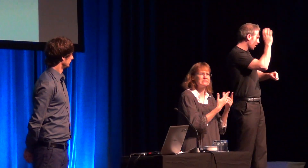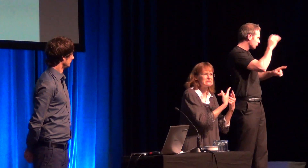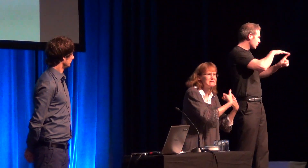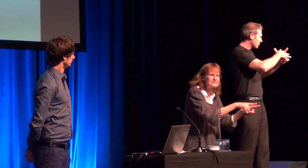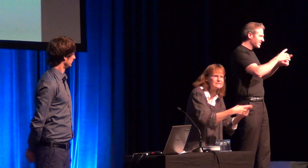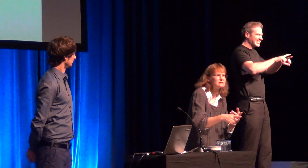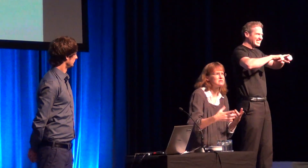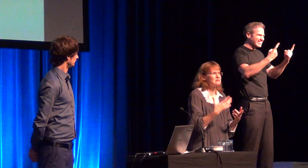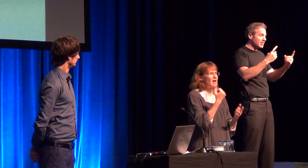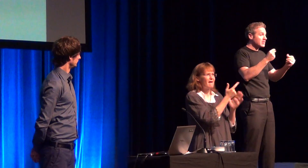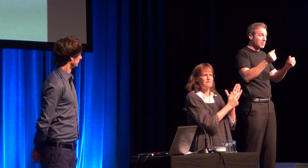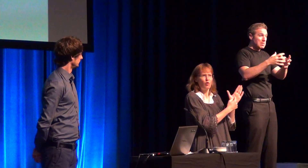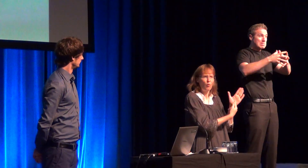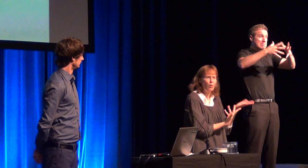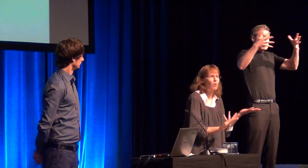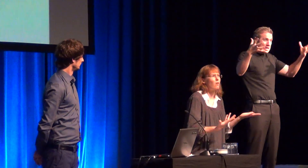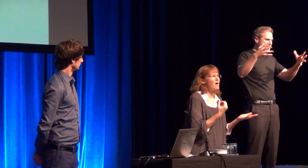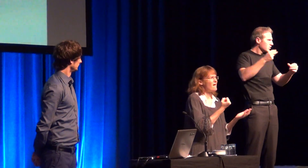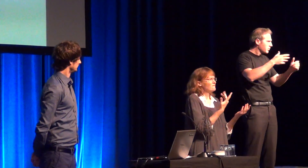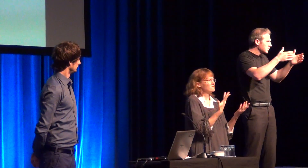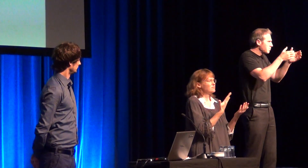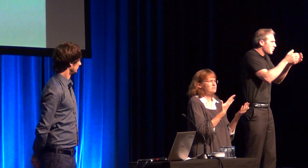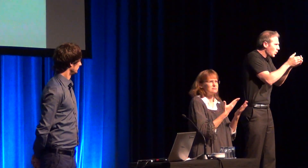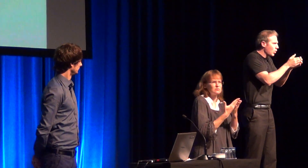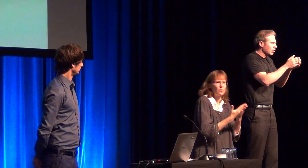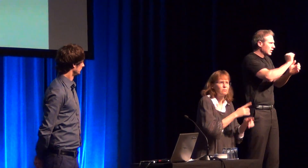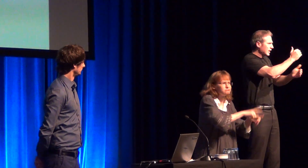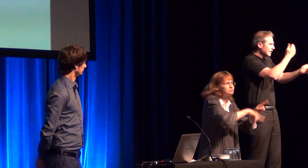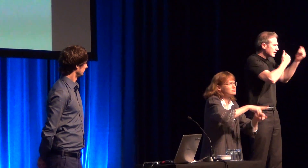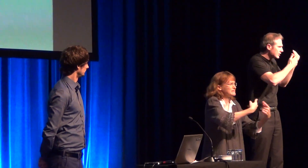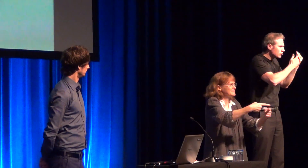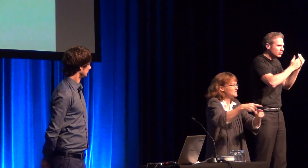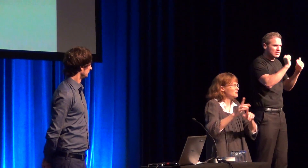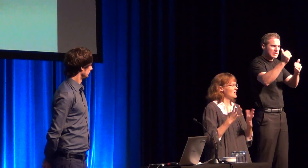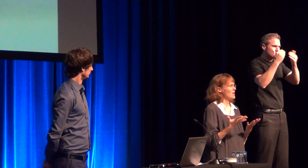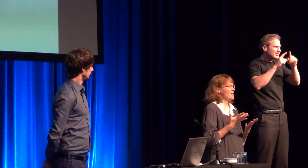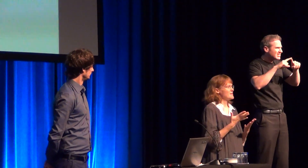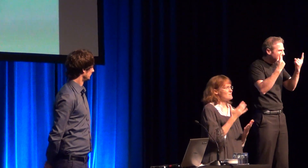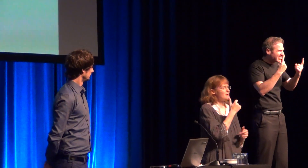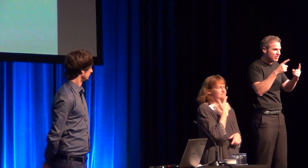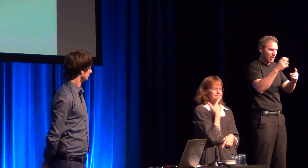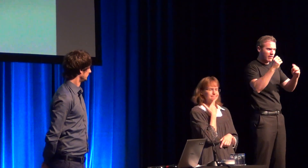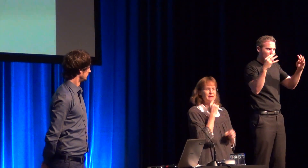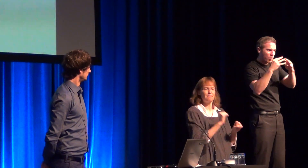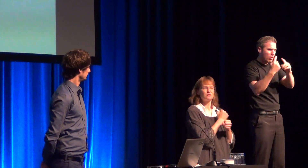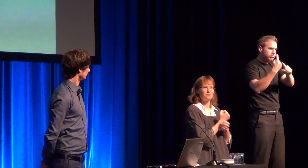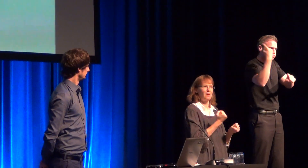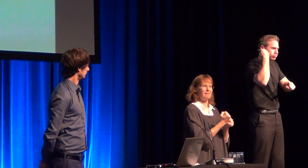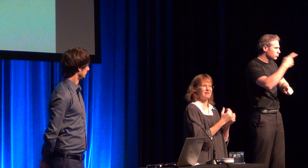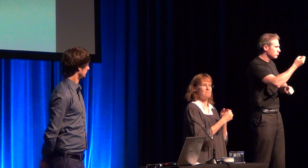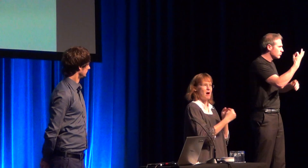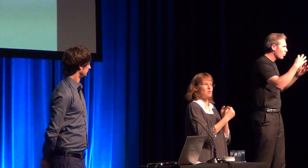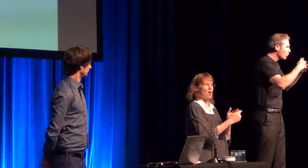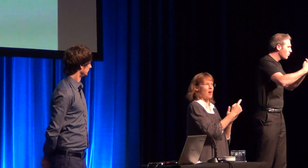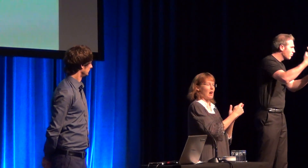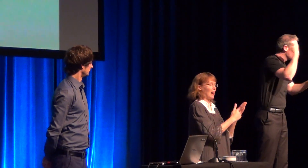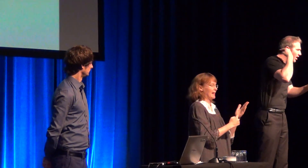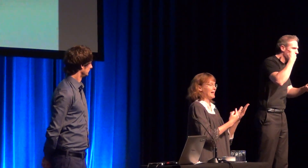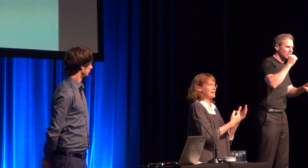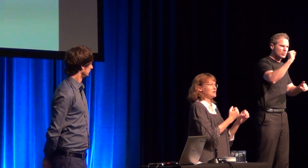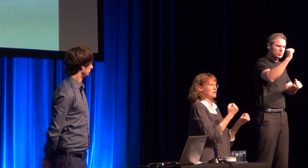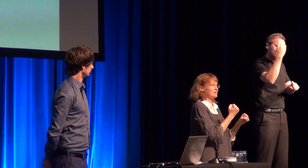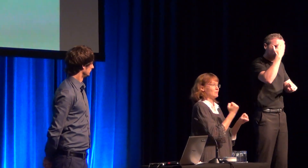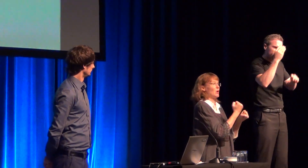different populations, ethnicity, histories, laws, schools, education methodologies. There are so